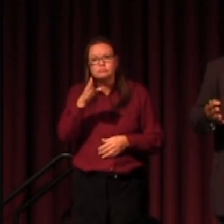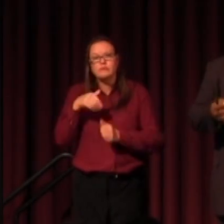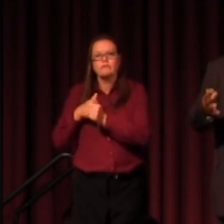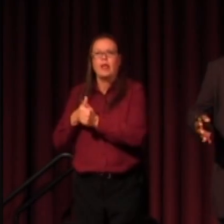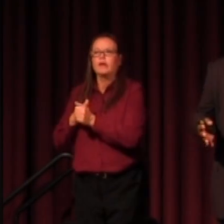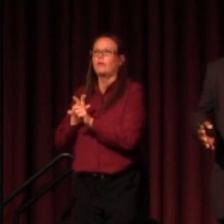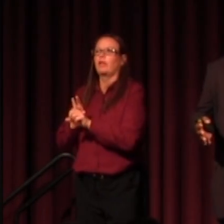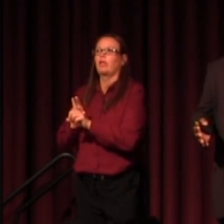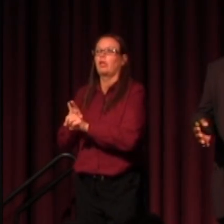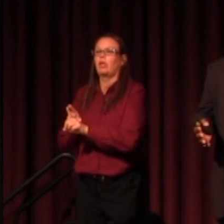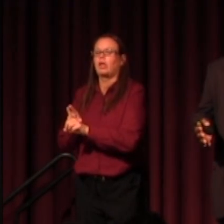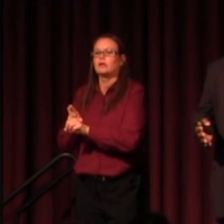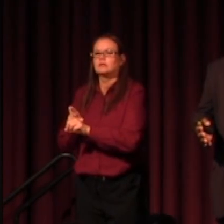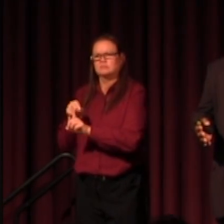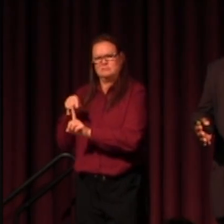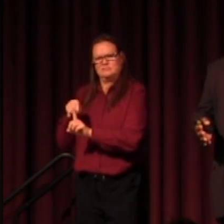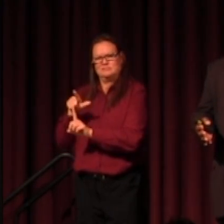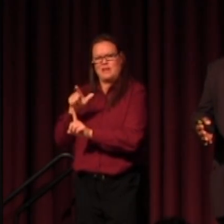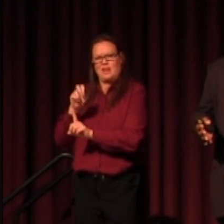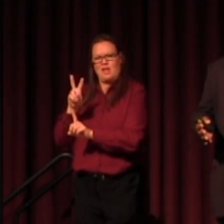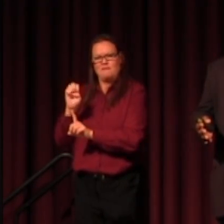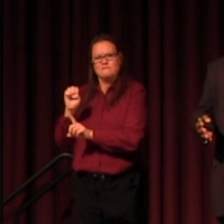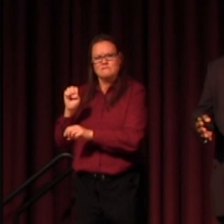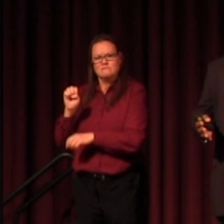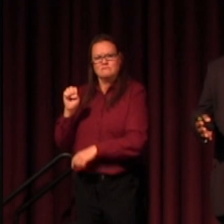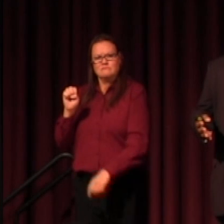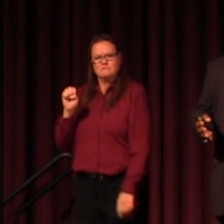but where's the love in that?